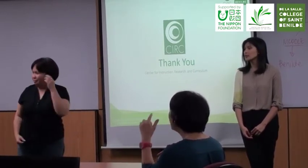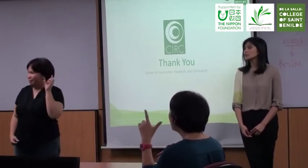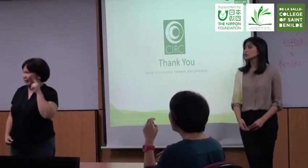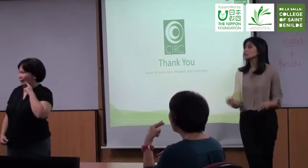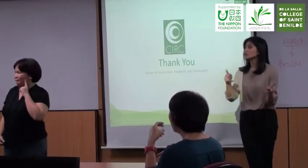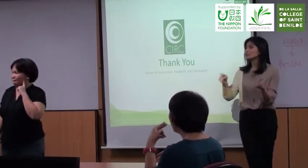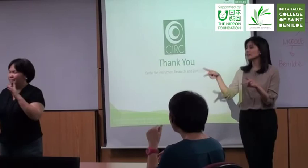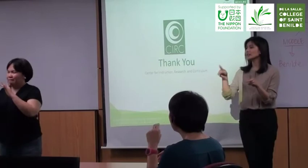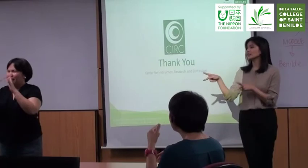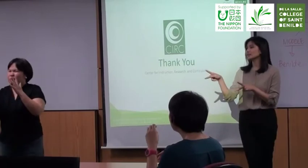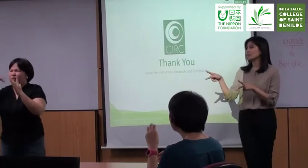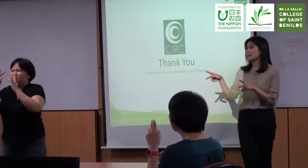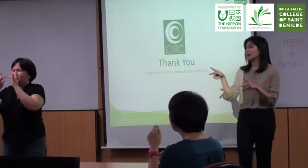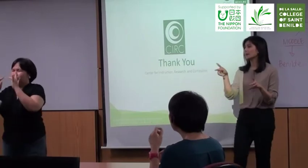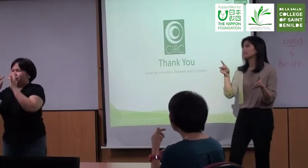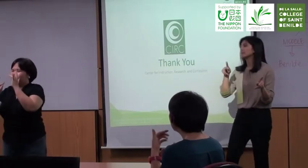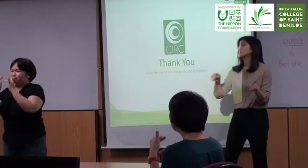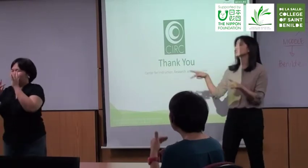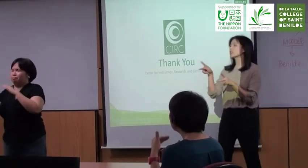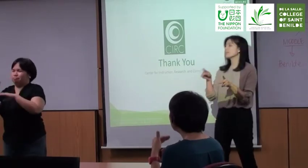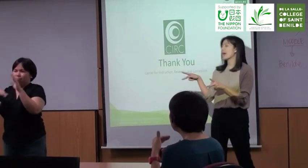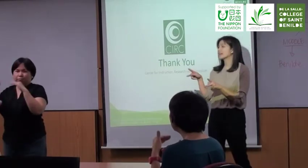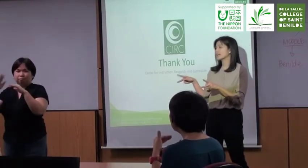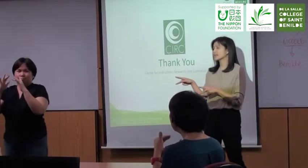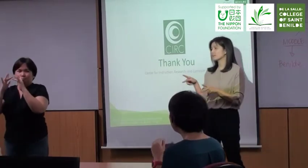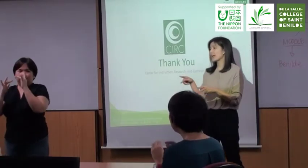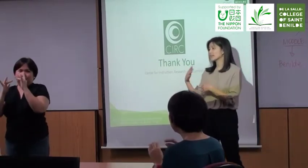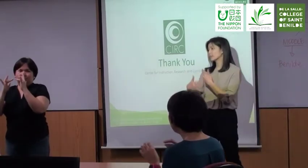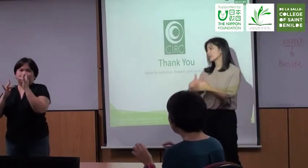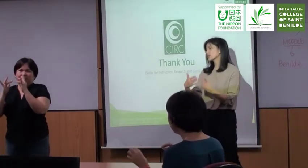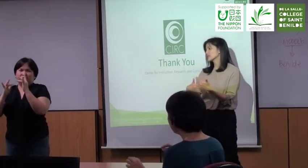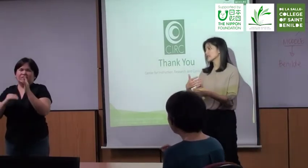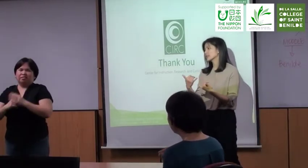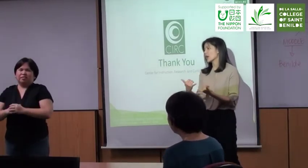Internet. Medyo mabagal kasi yung maliit yung bandwidth.